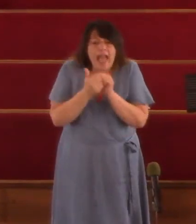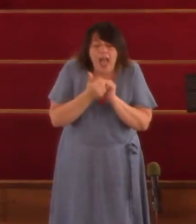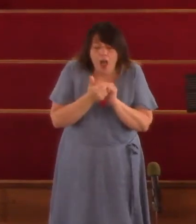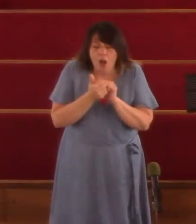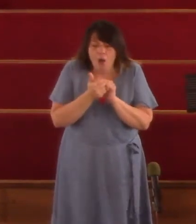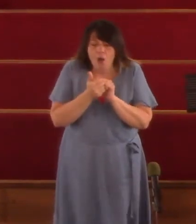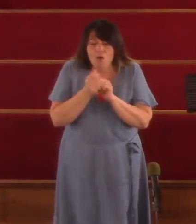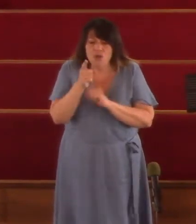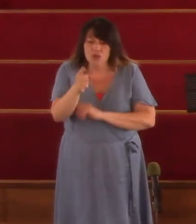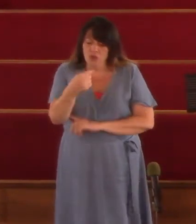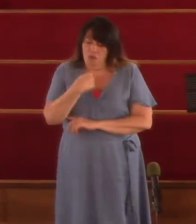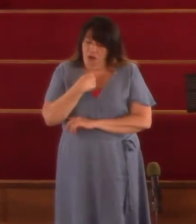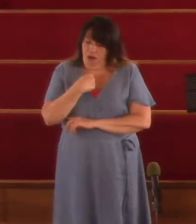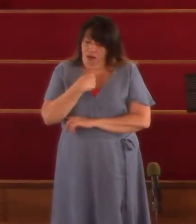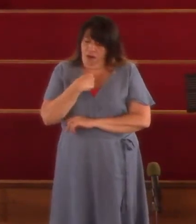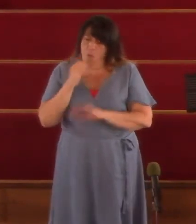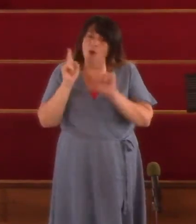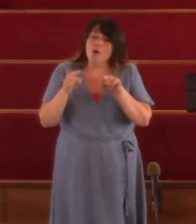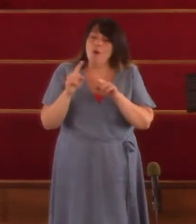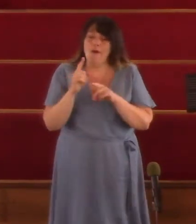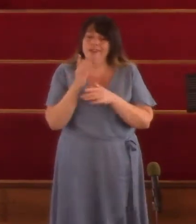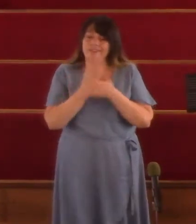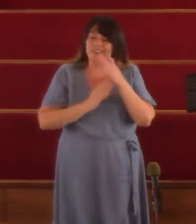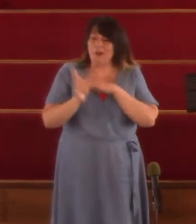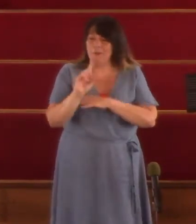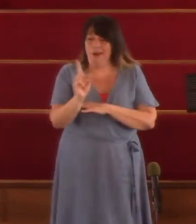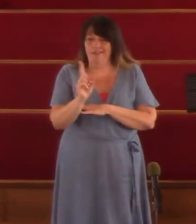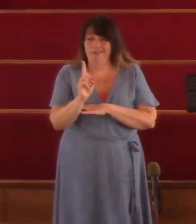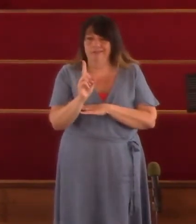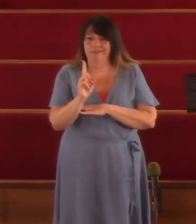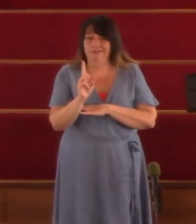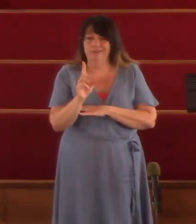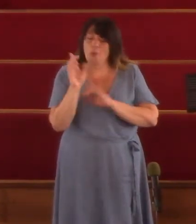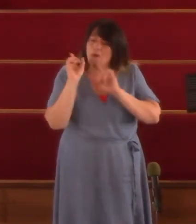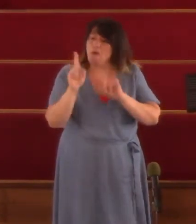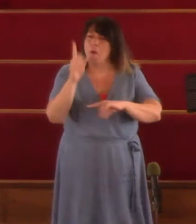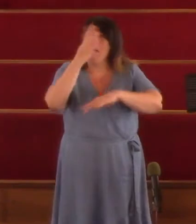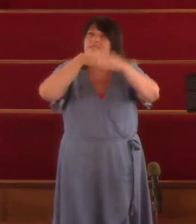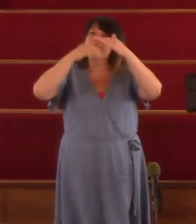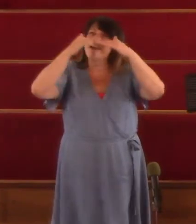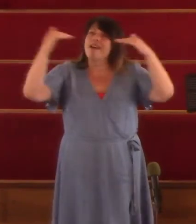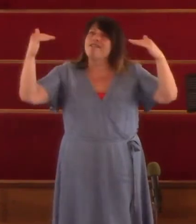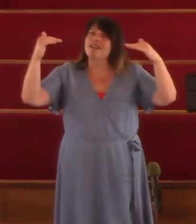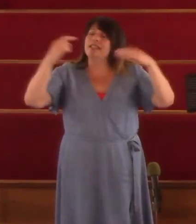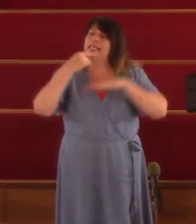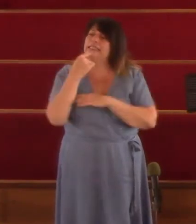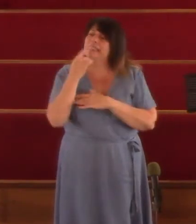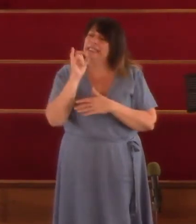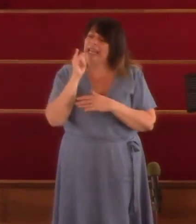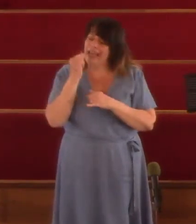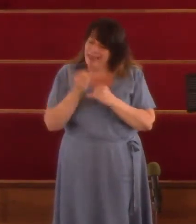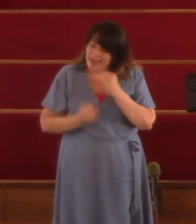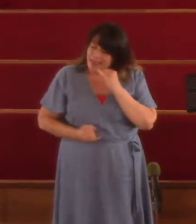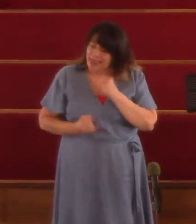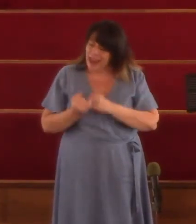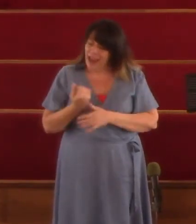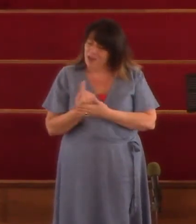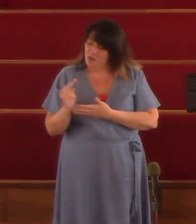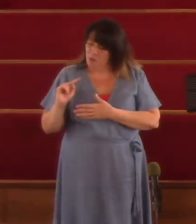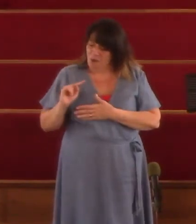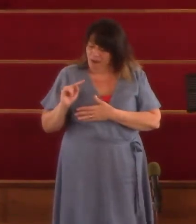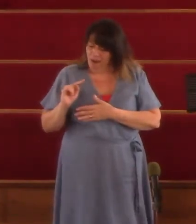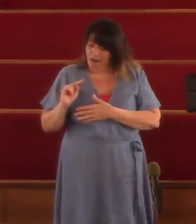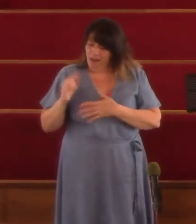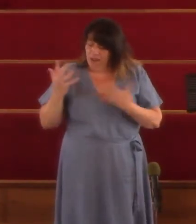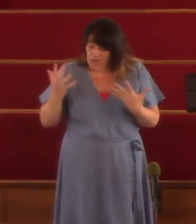you and I, we're going someplace. And I said that just last week in that service by the help and the grace of